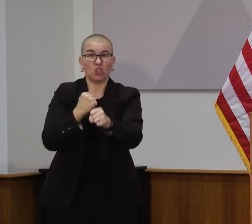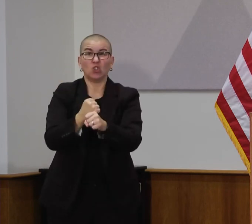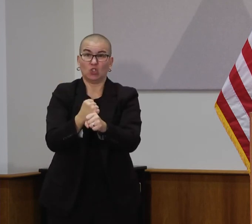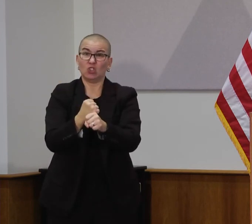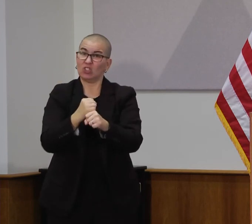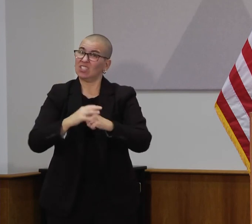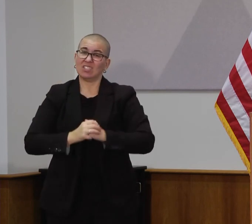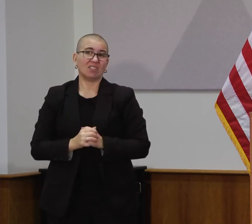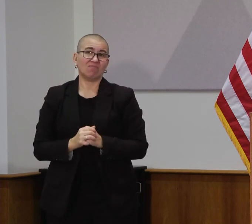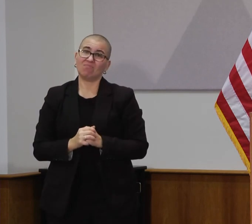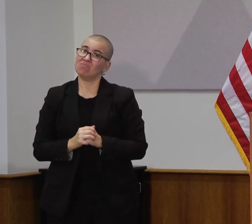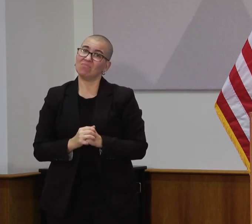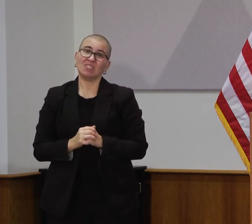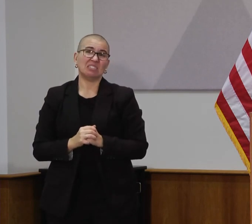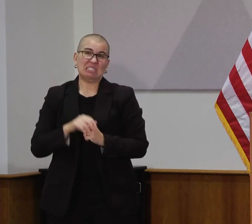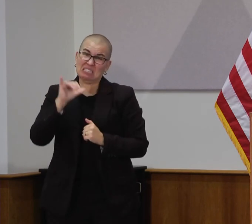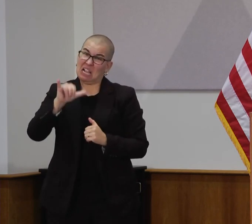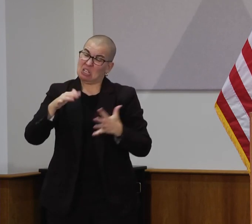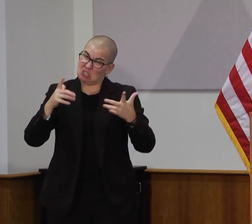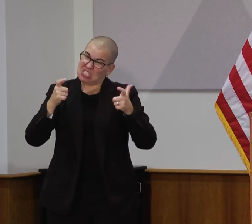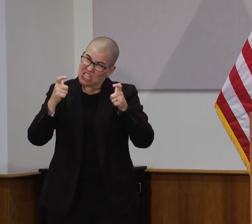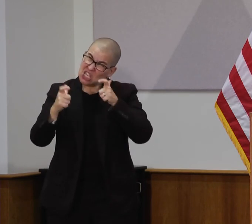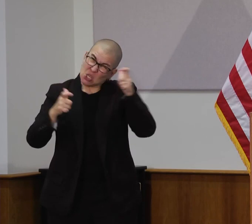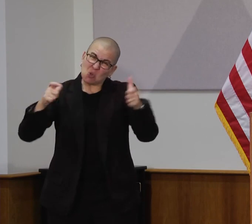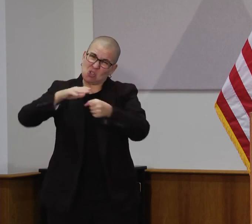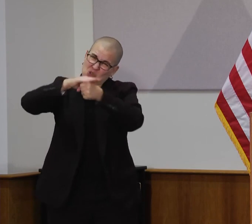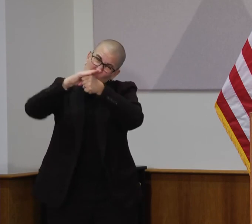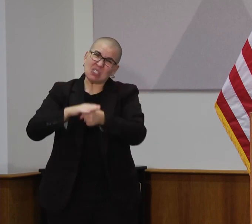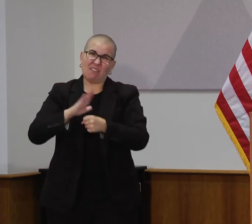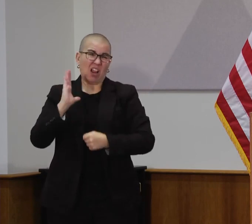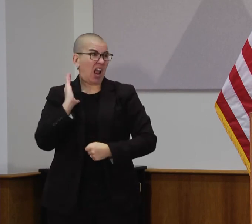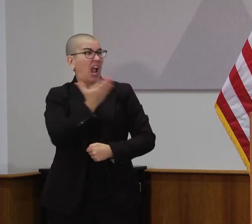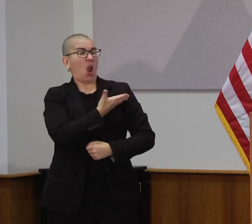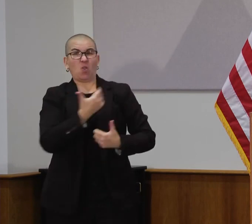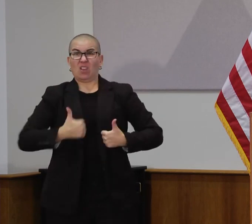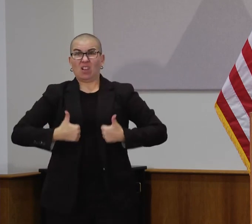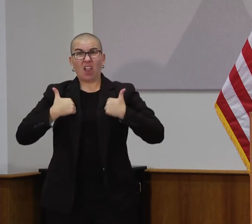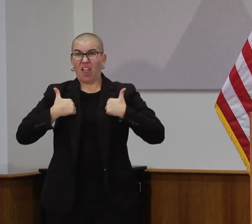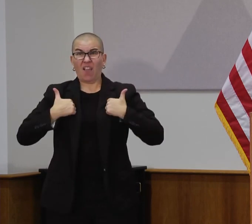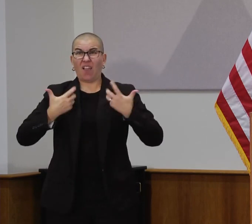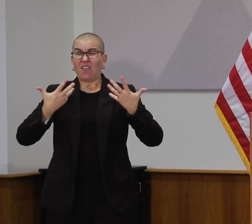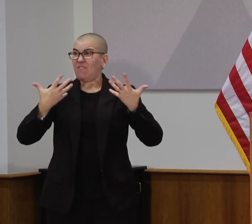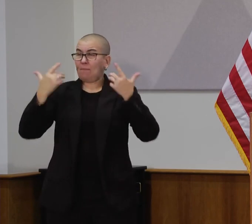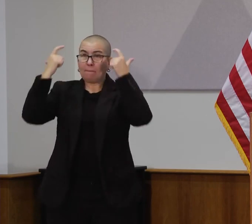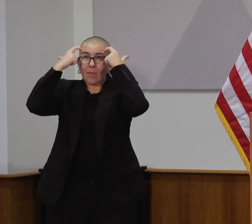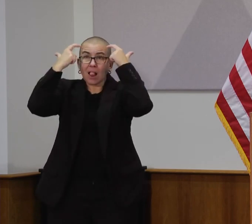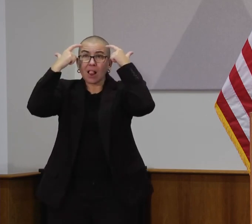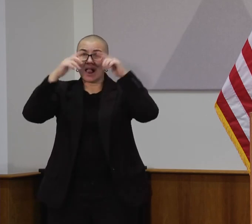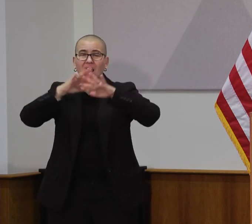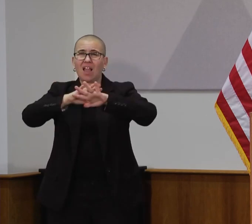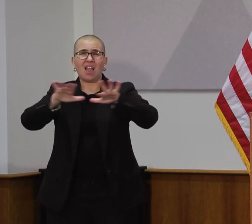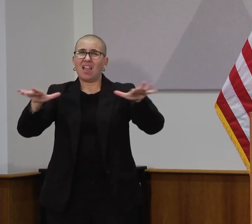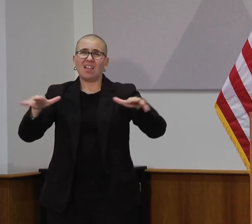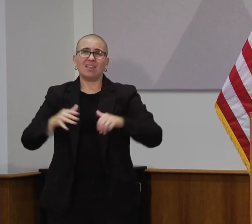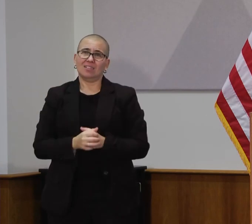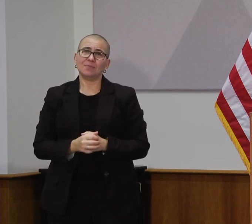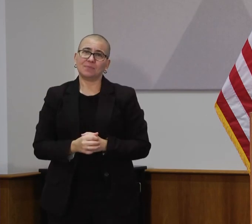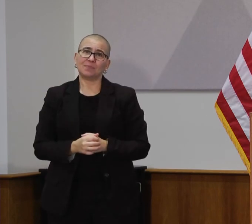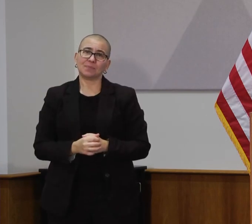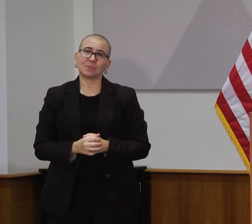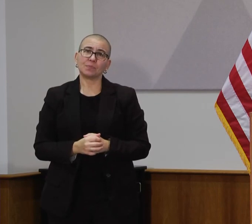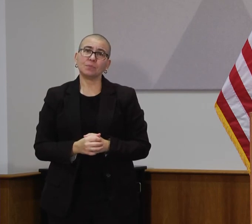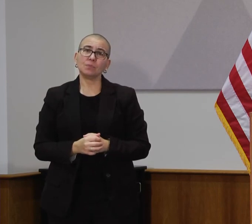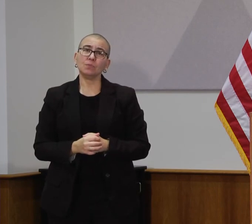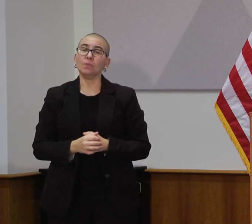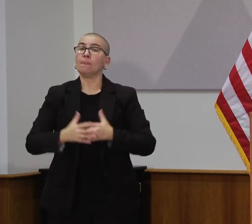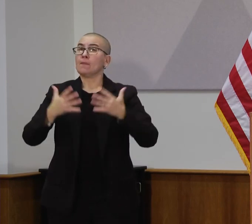least one of the major stressors on our system. And right now, as we've said, things that were